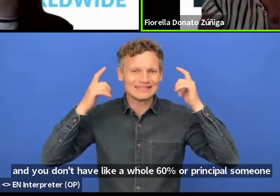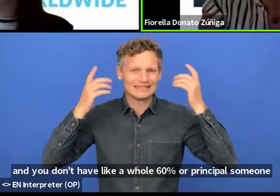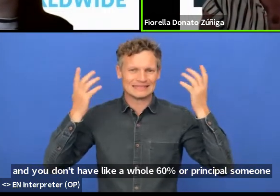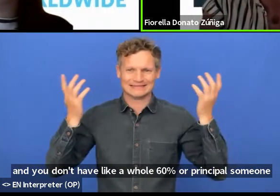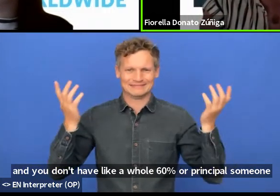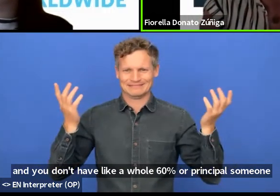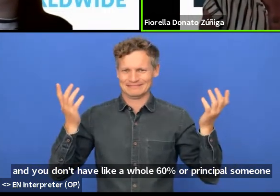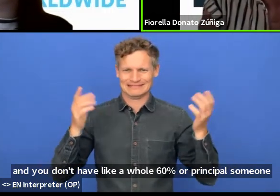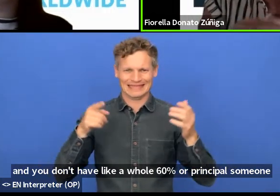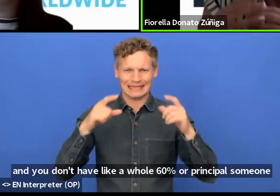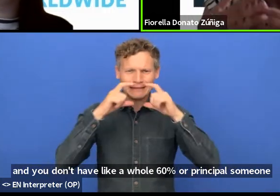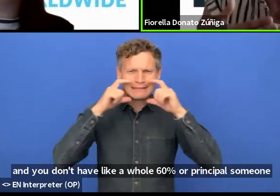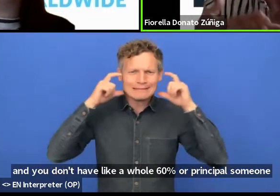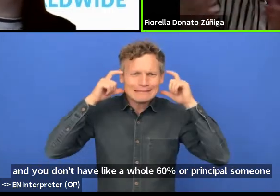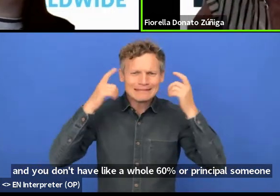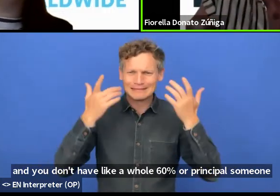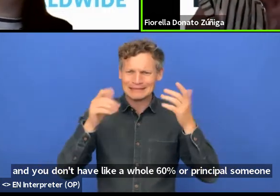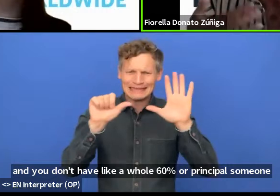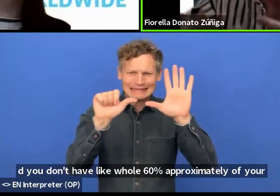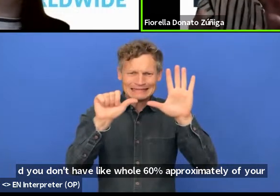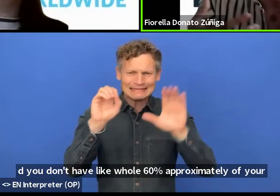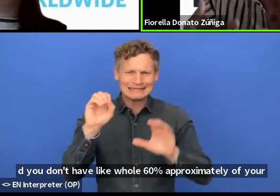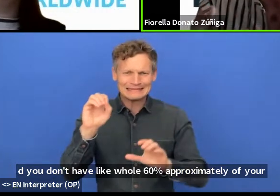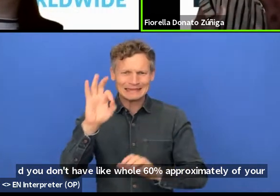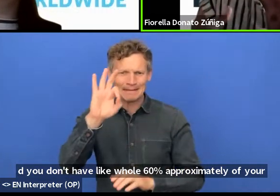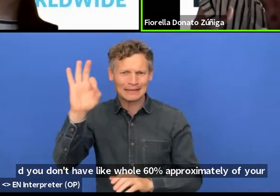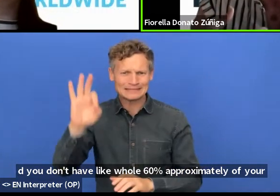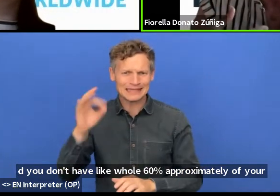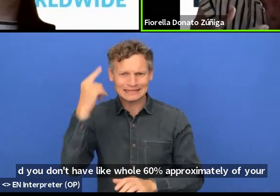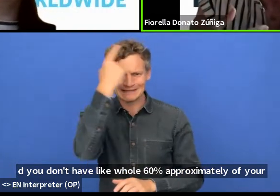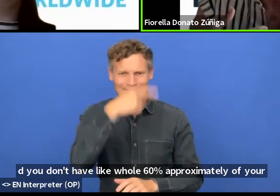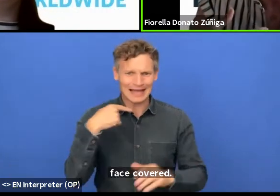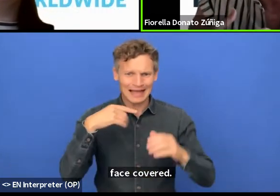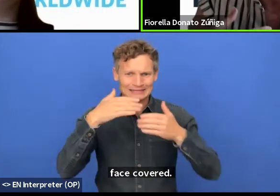of your face covered, but